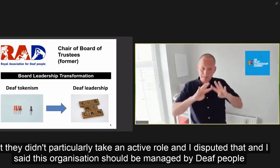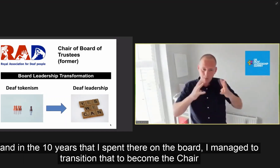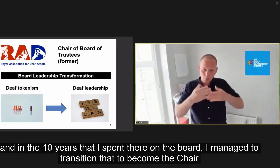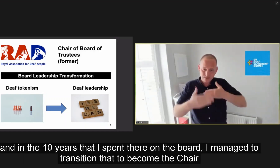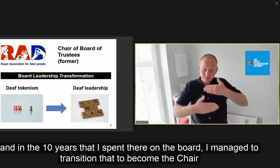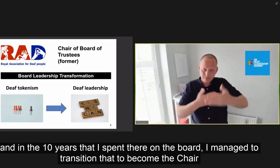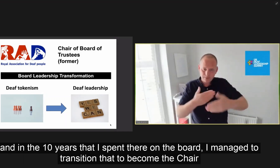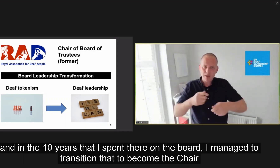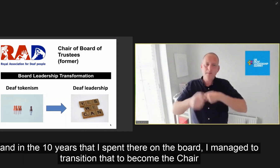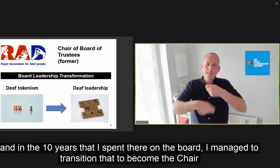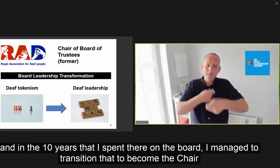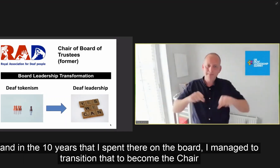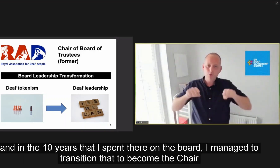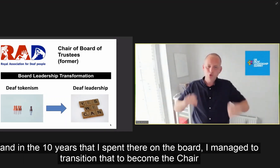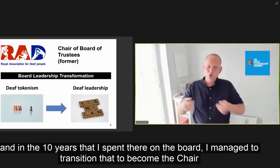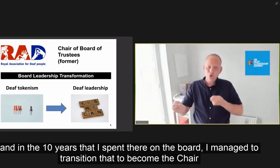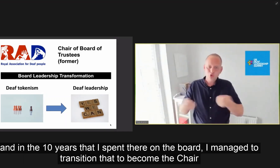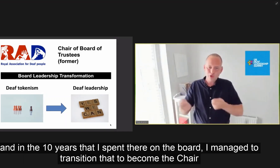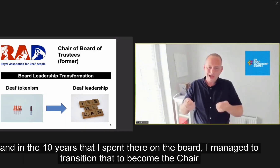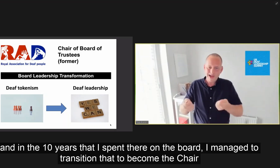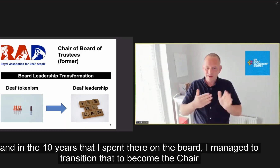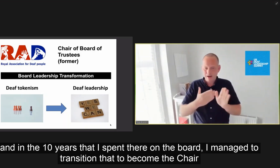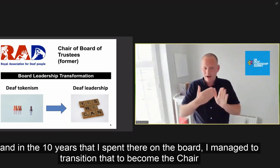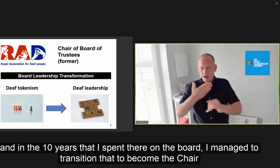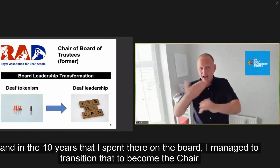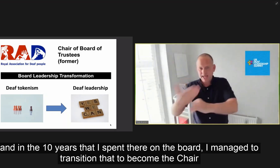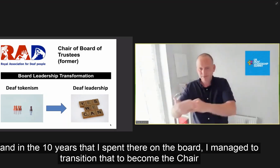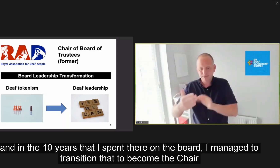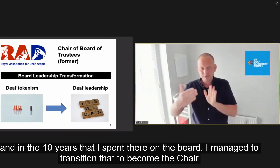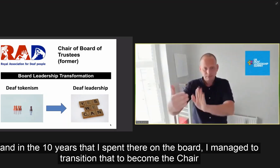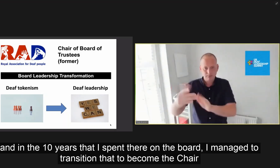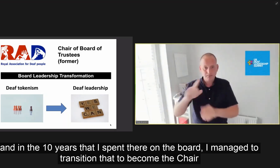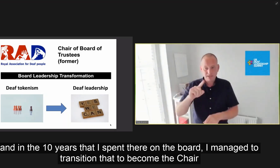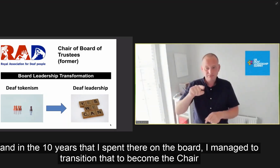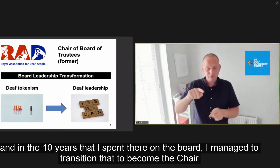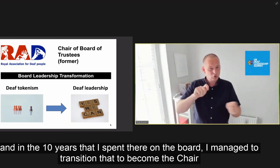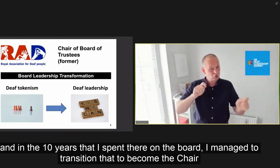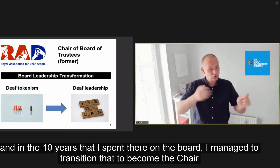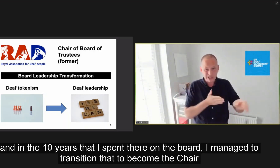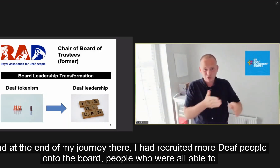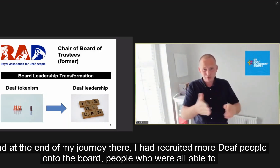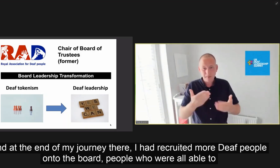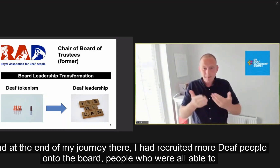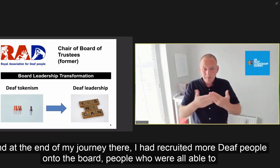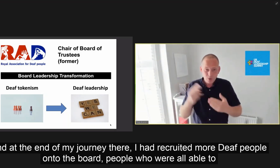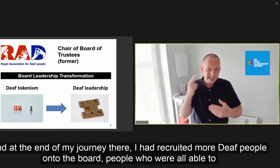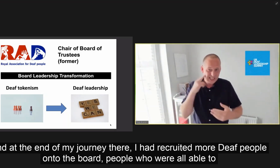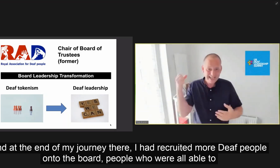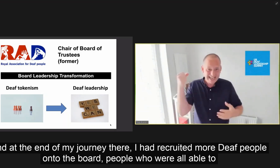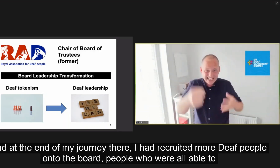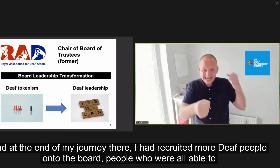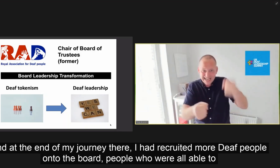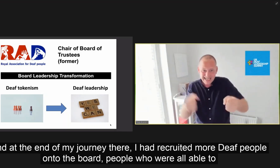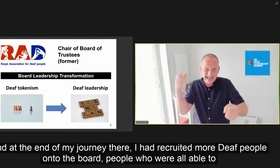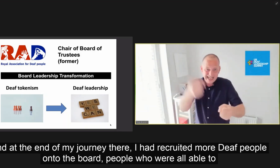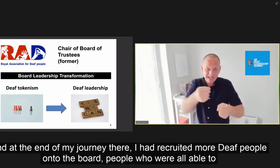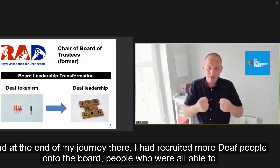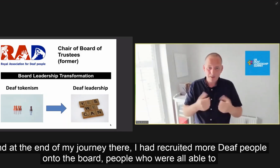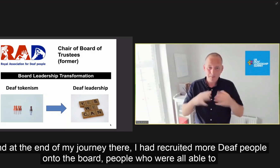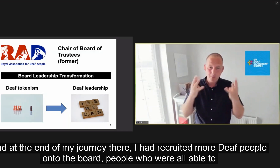in the 10 years I spent there on the board, I managed to transition that to become deaf chair at the end of my journey there. And I